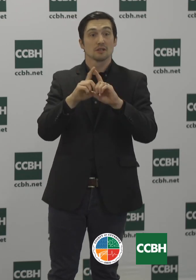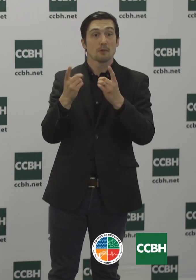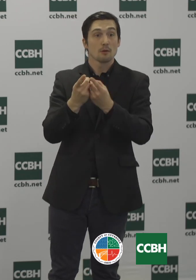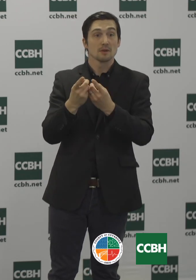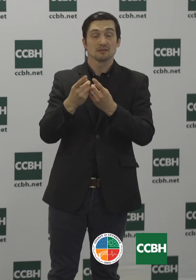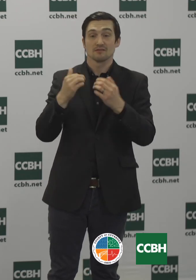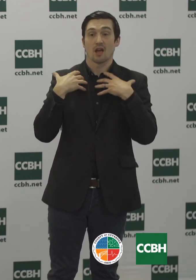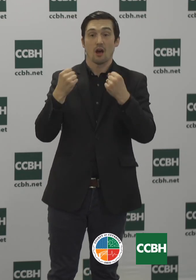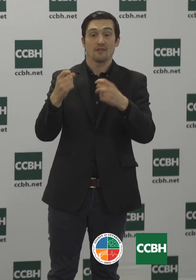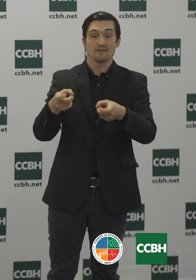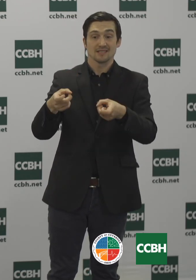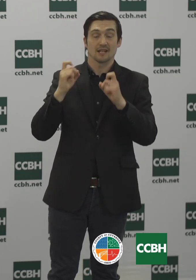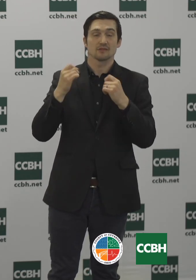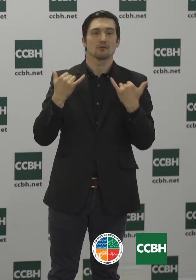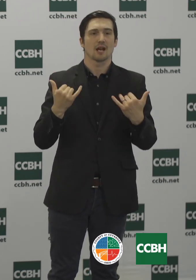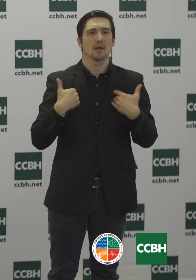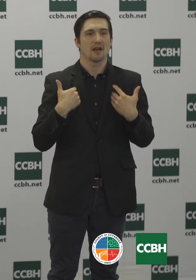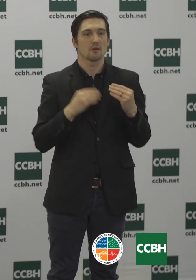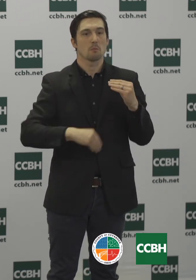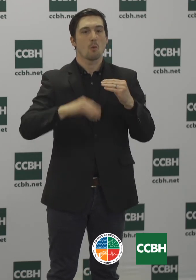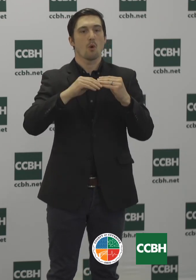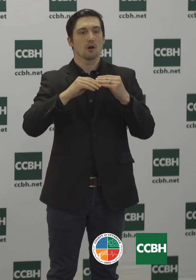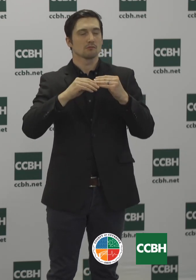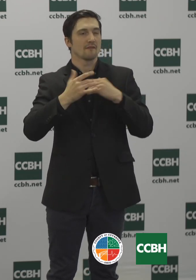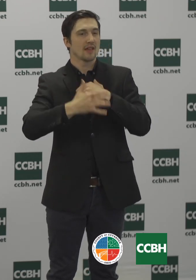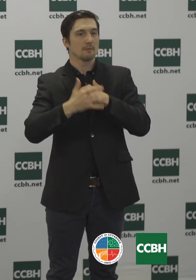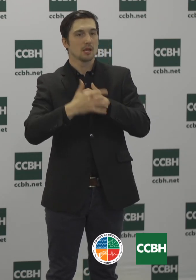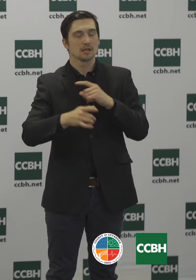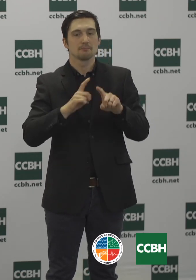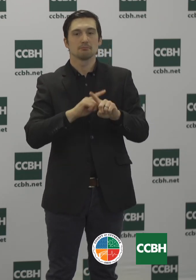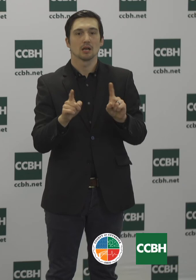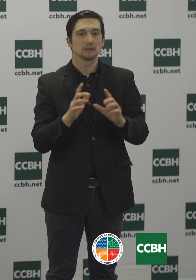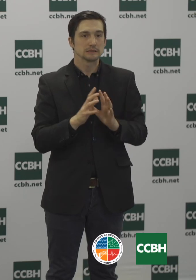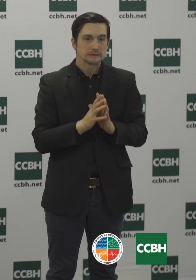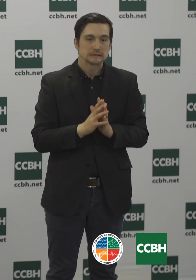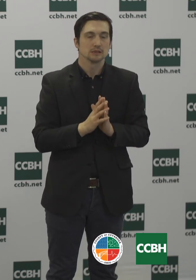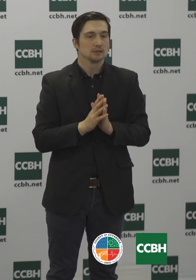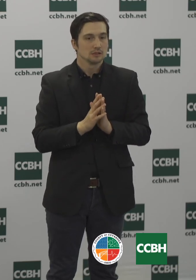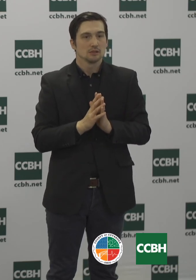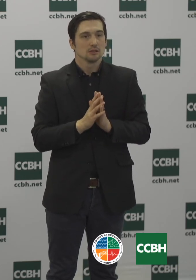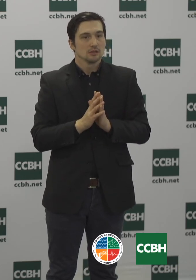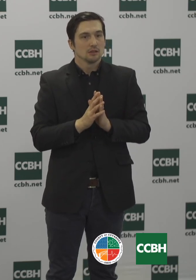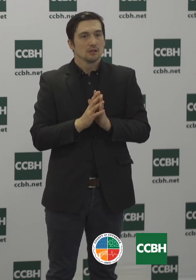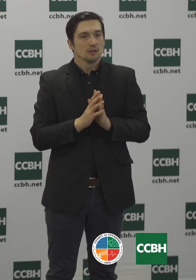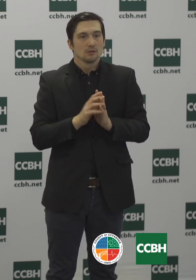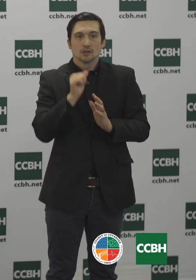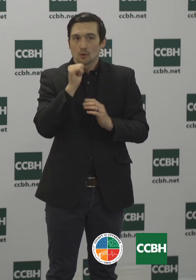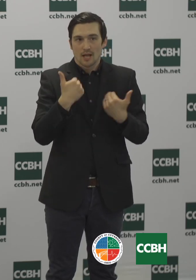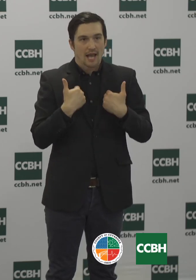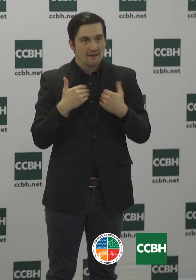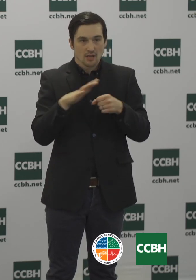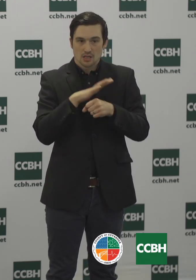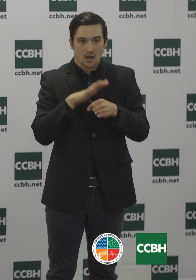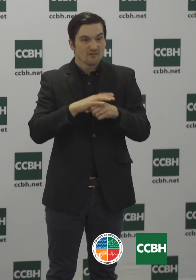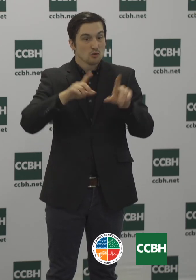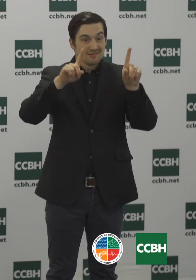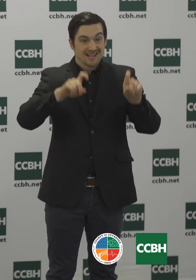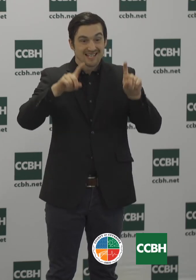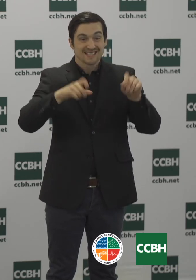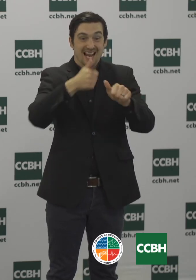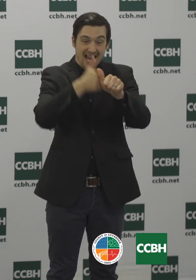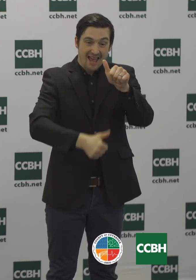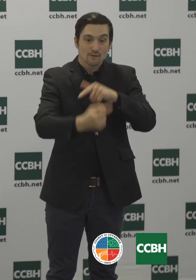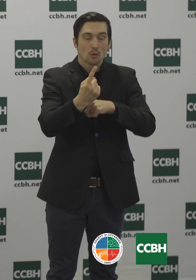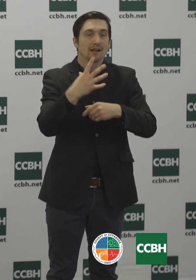why we now have a little bit more availability, but certainly not the volume that we would need to test everyone in our